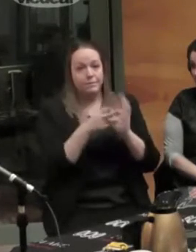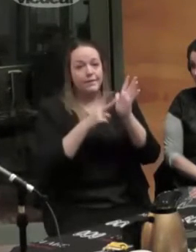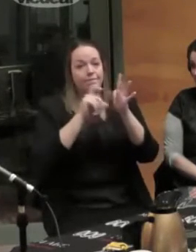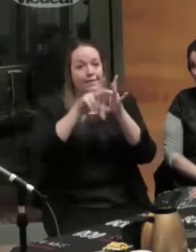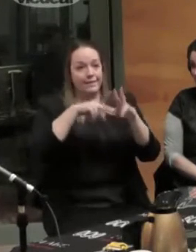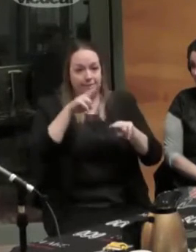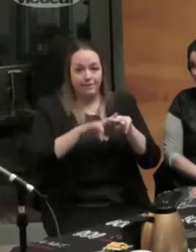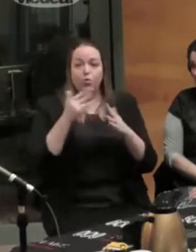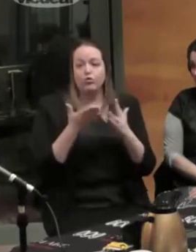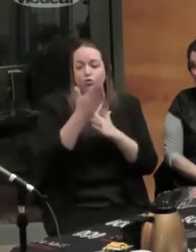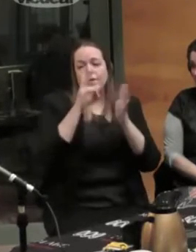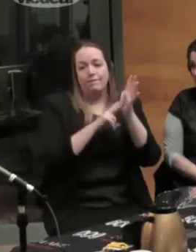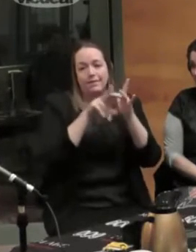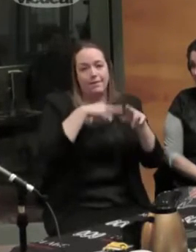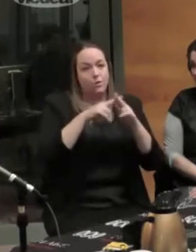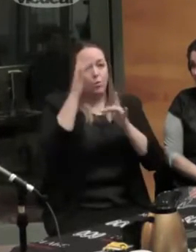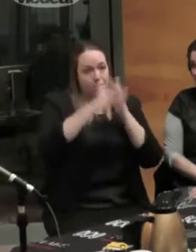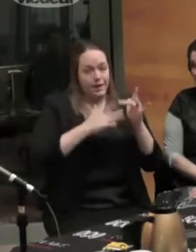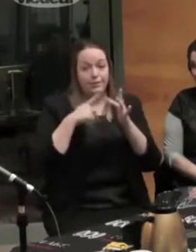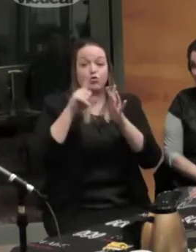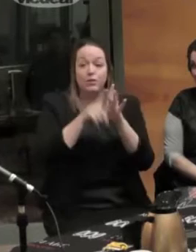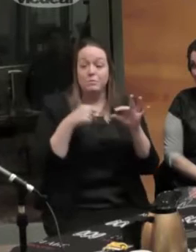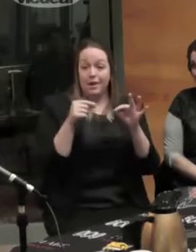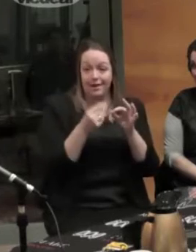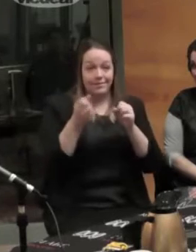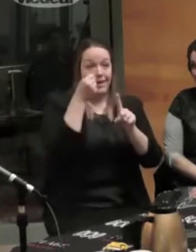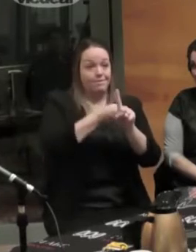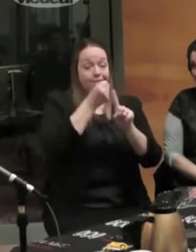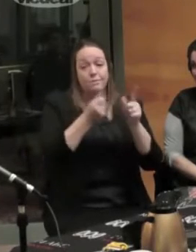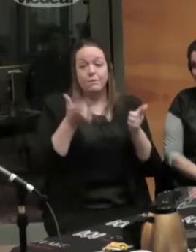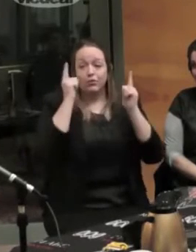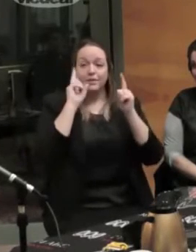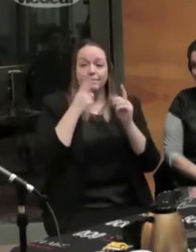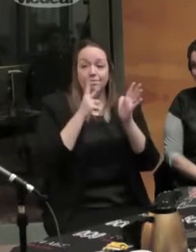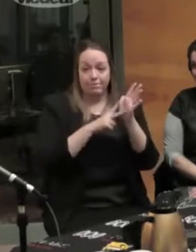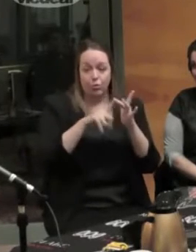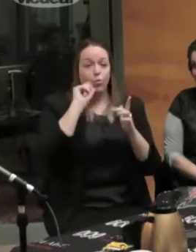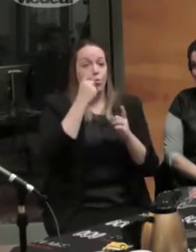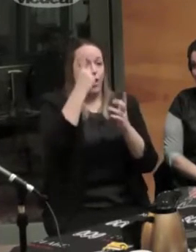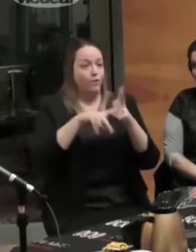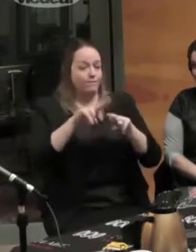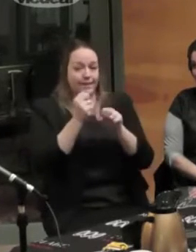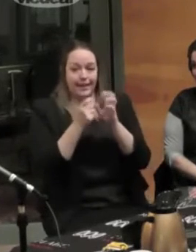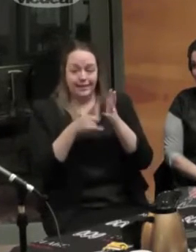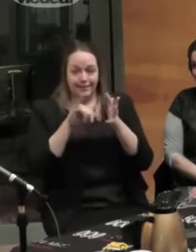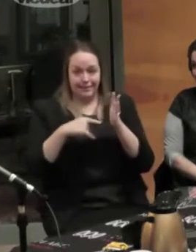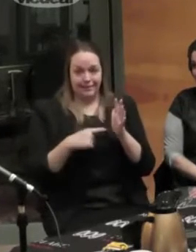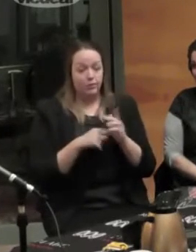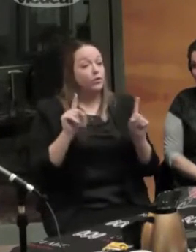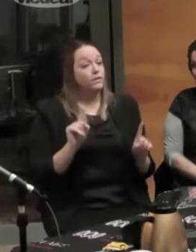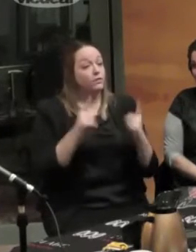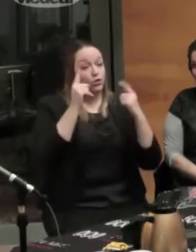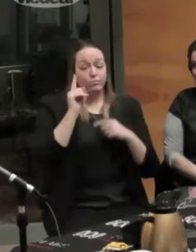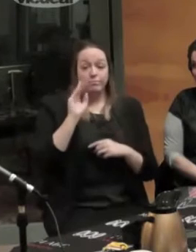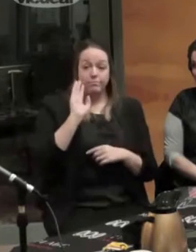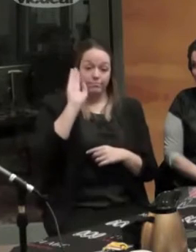livestream.com/VicDef or through the VicDef website, because Jen Blythe, Advocacy Manager of Deaf Victoria, will be one of our guests. But first up, the Human Rights